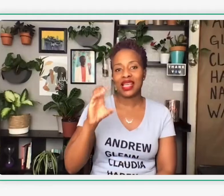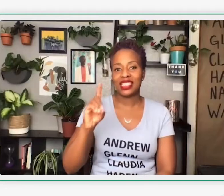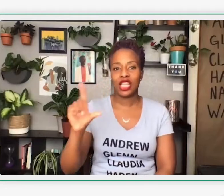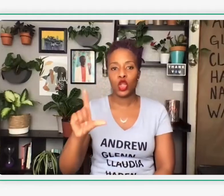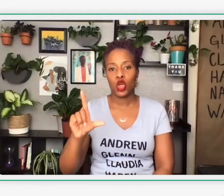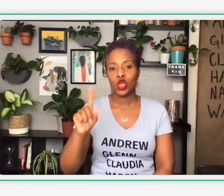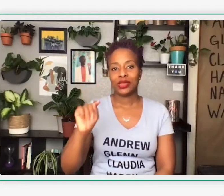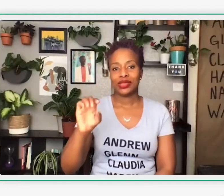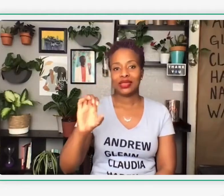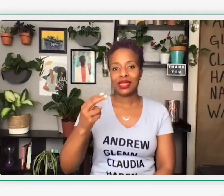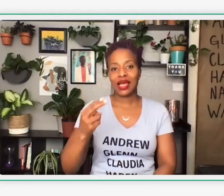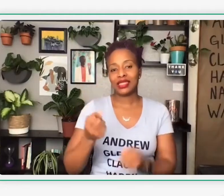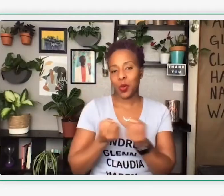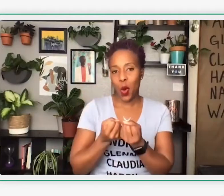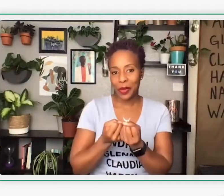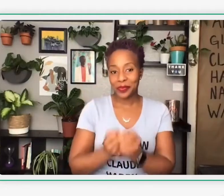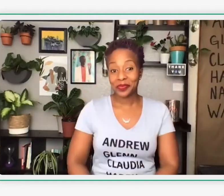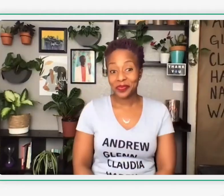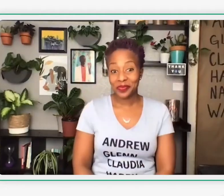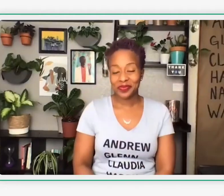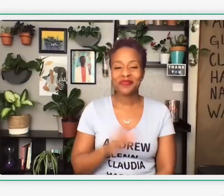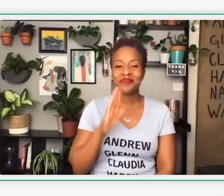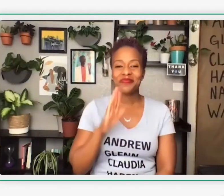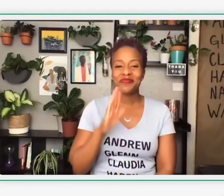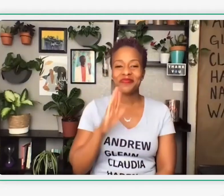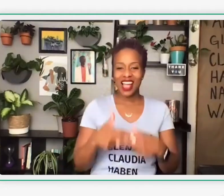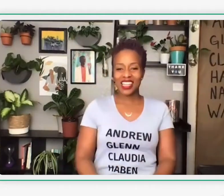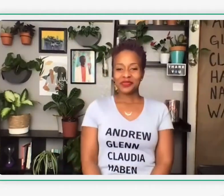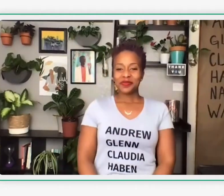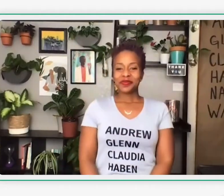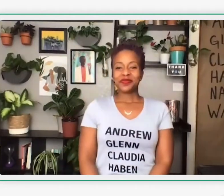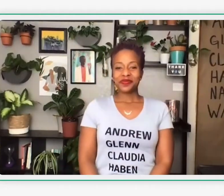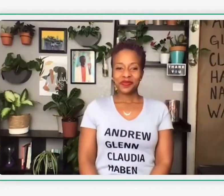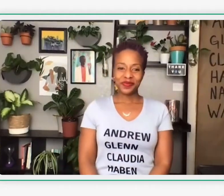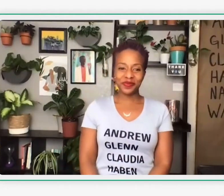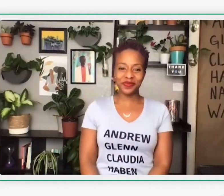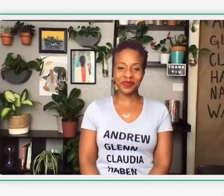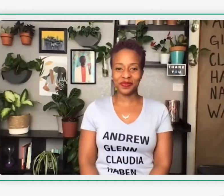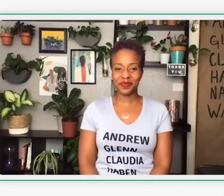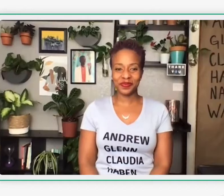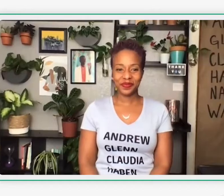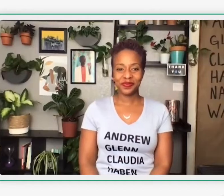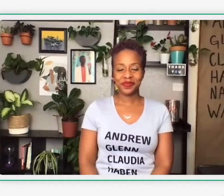And you can look from a response from CSD Learn's tech support. Next slide.